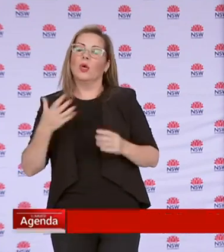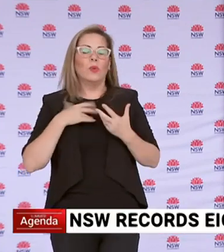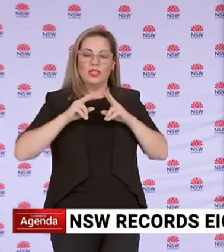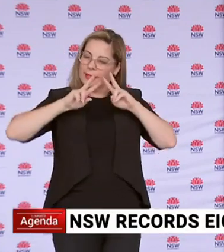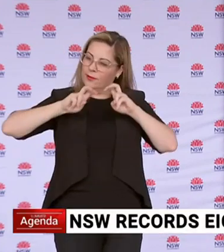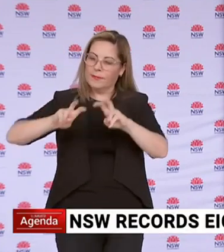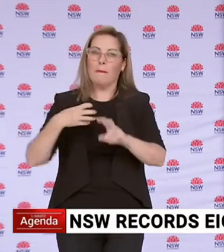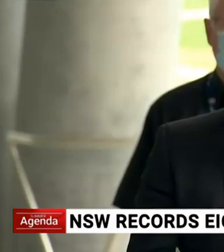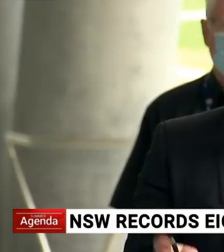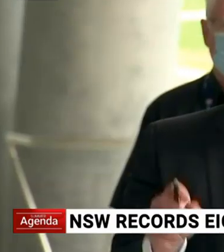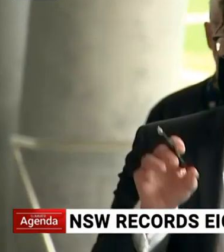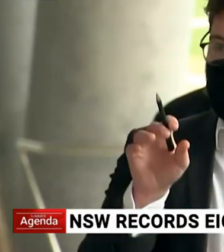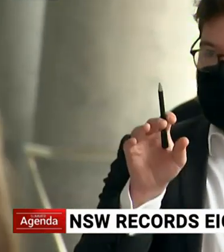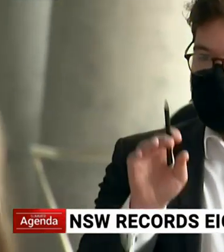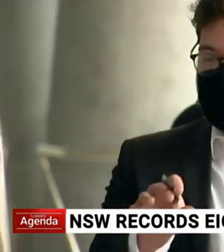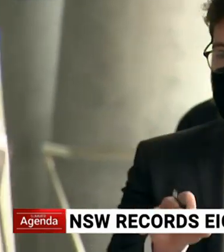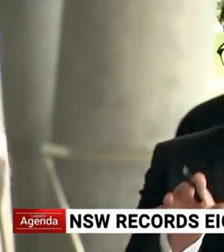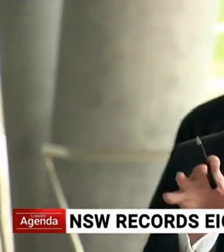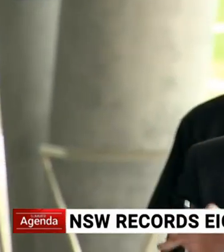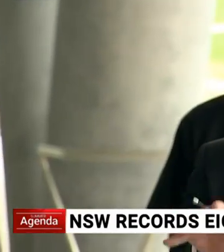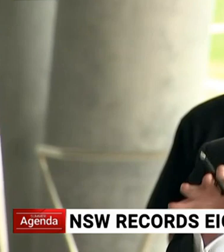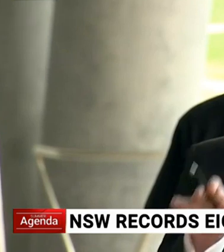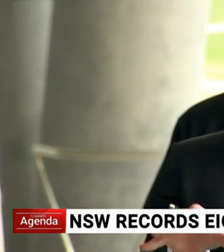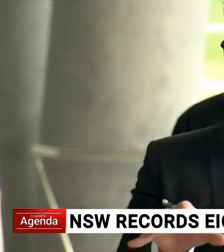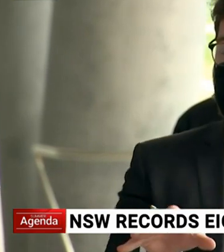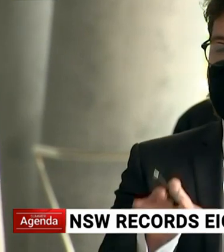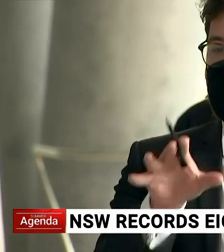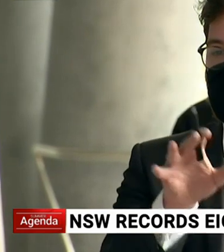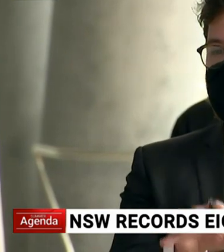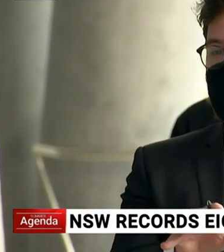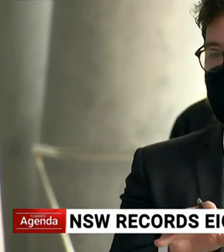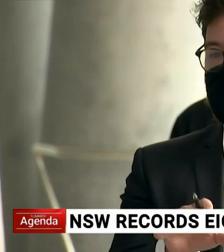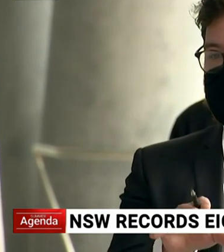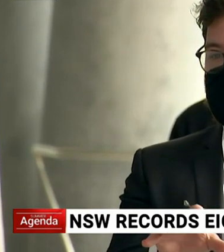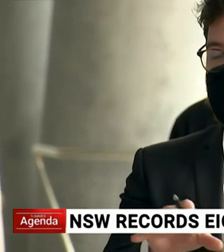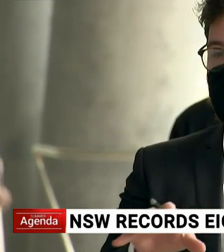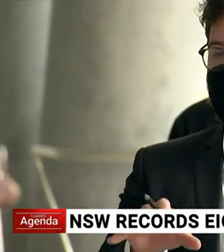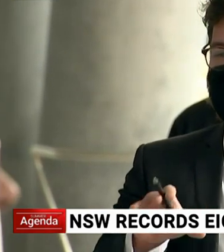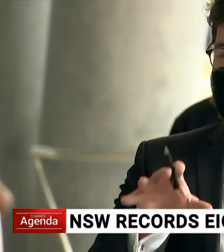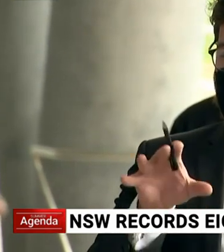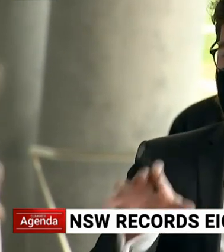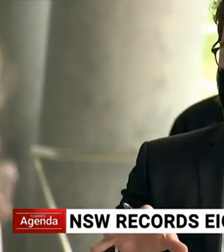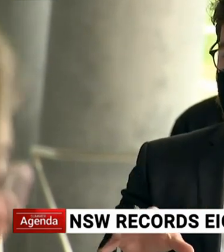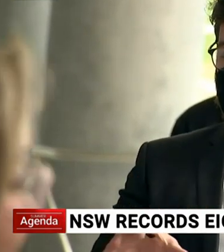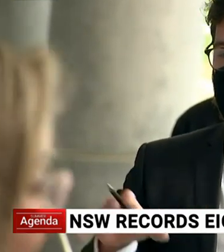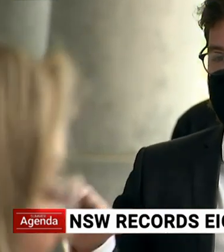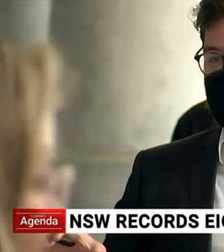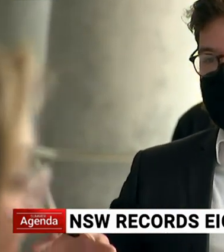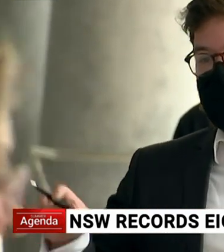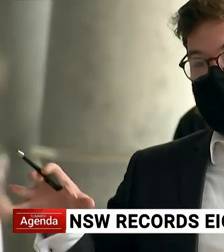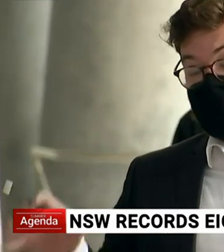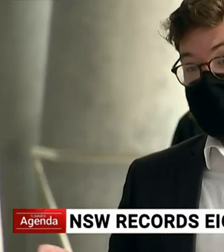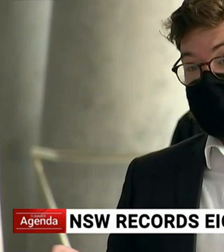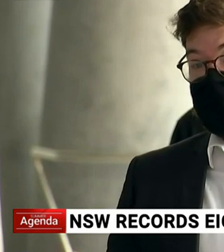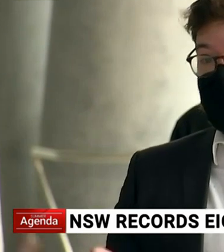6 cases, Dr. Chant, 6 cases linked directly with hotel quarantine or transporting